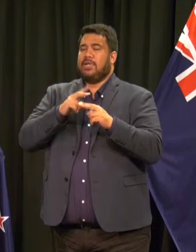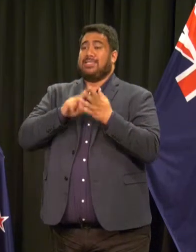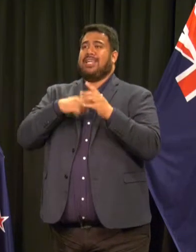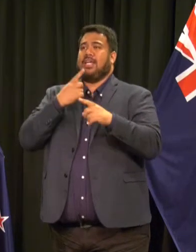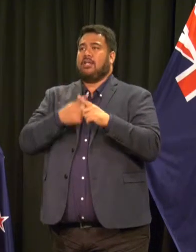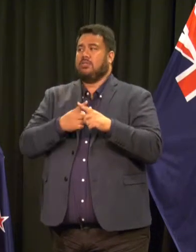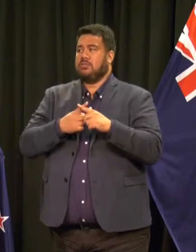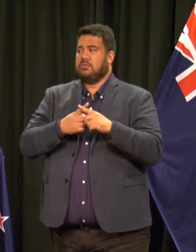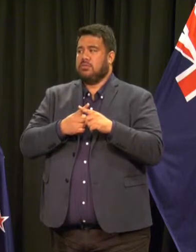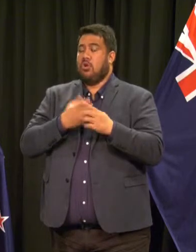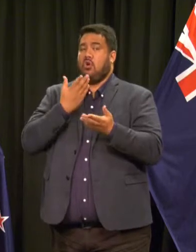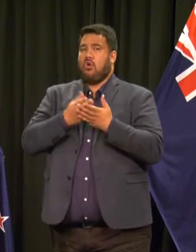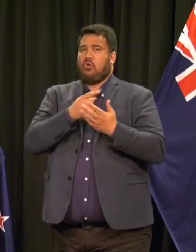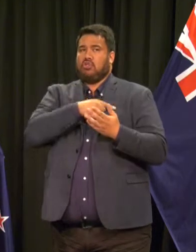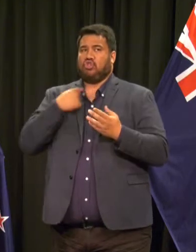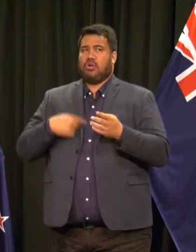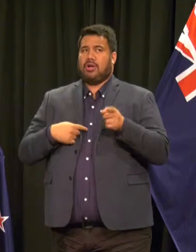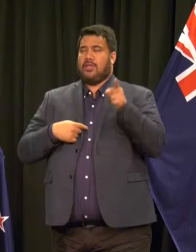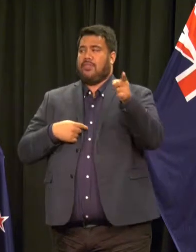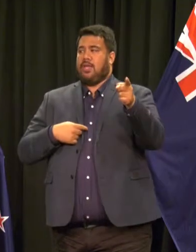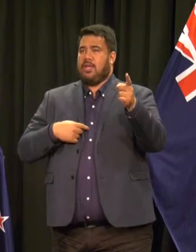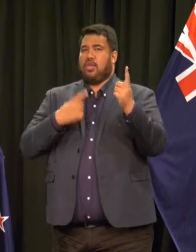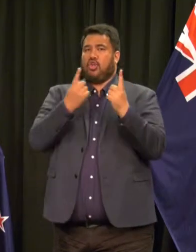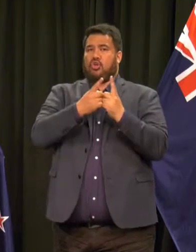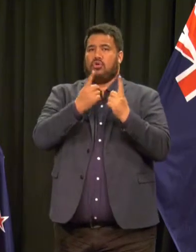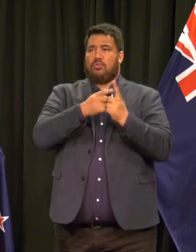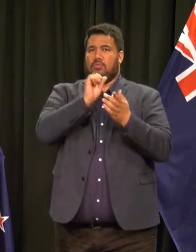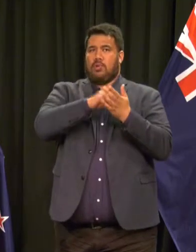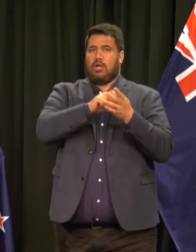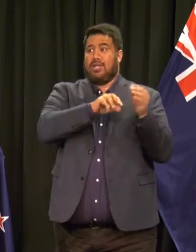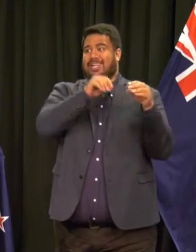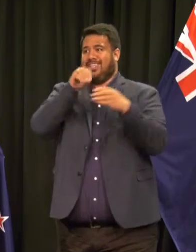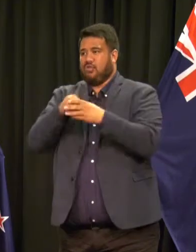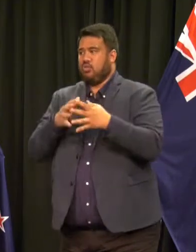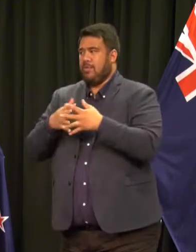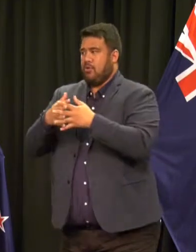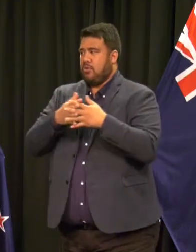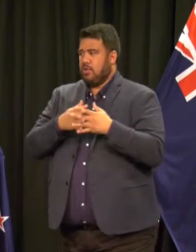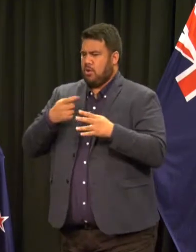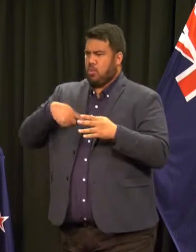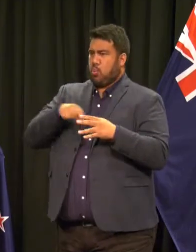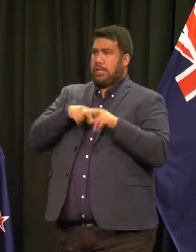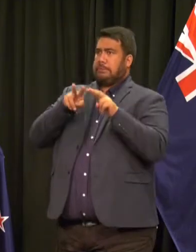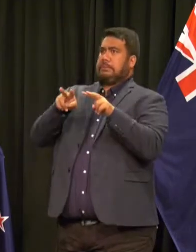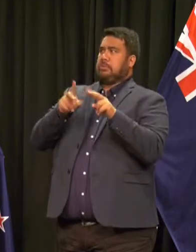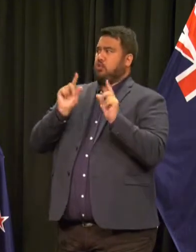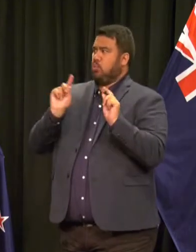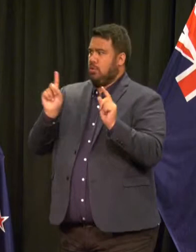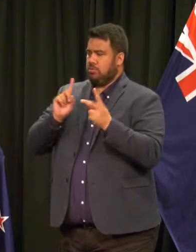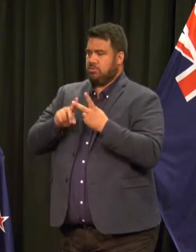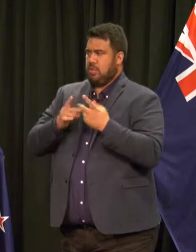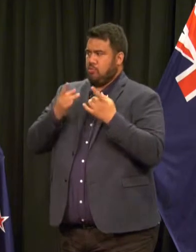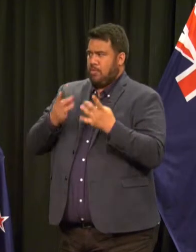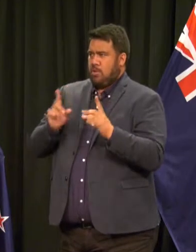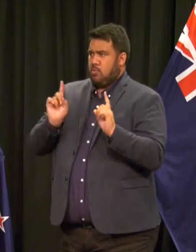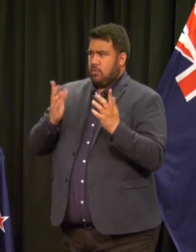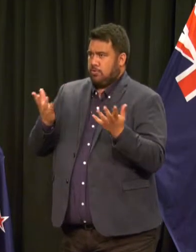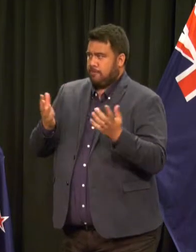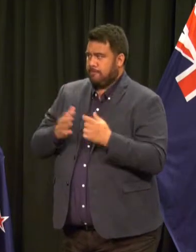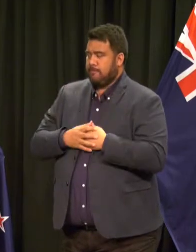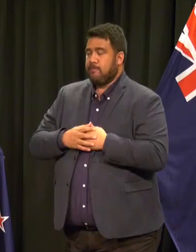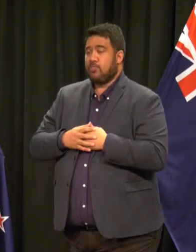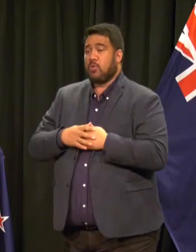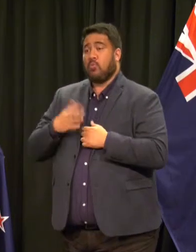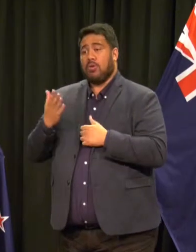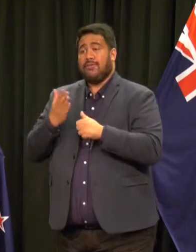of the trade war. How do you think it might affect New Zealand, and how should we prepare for it or react to it? First of all, that is